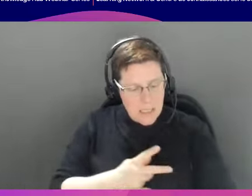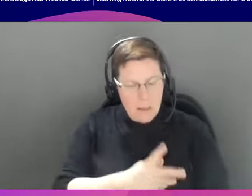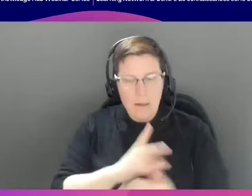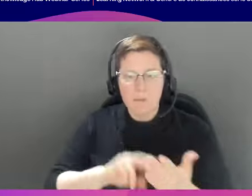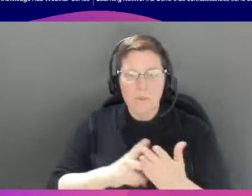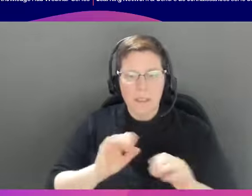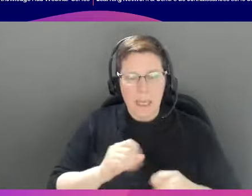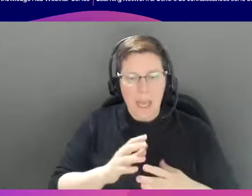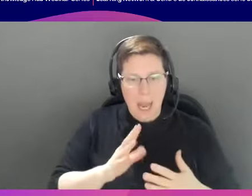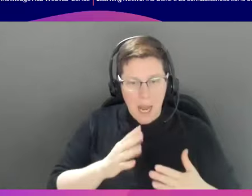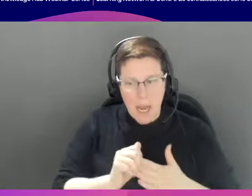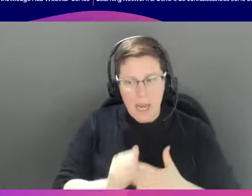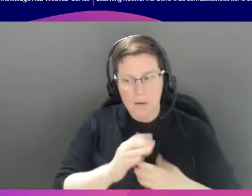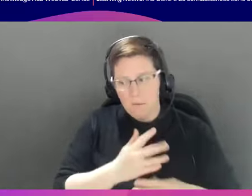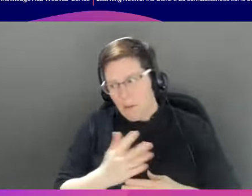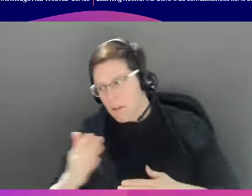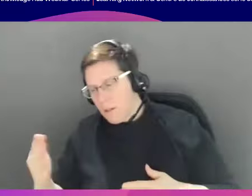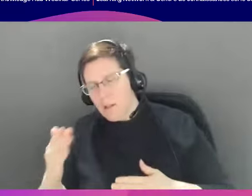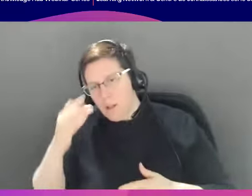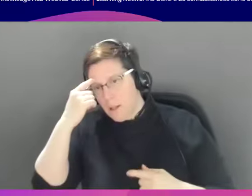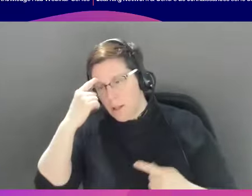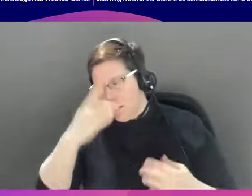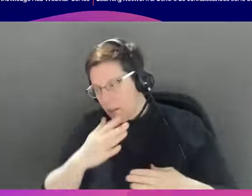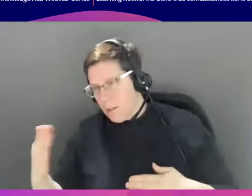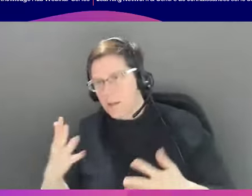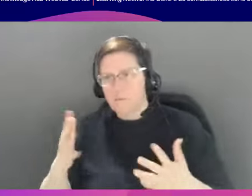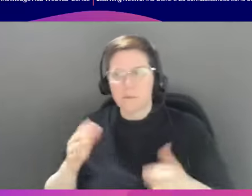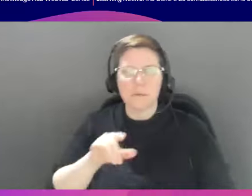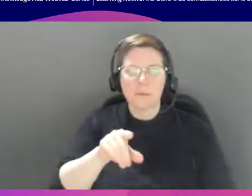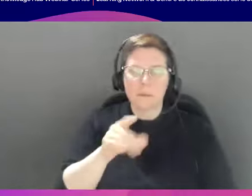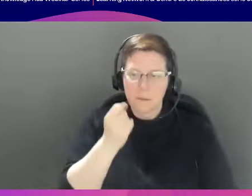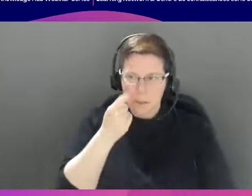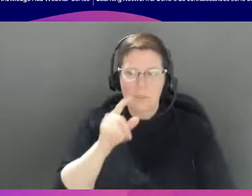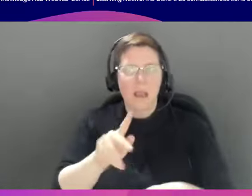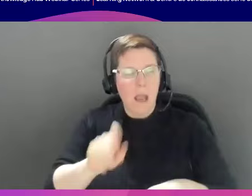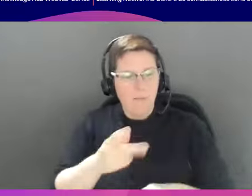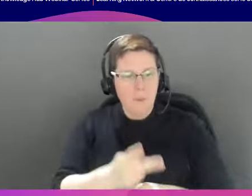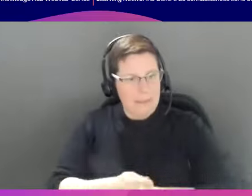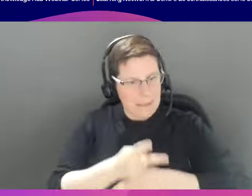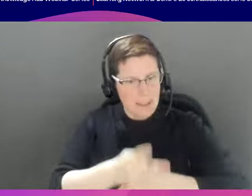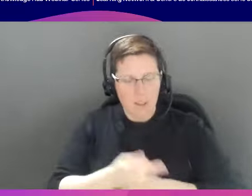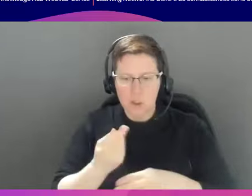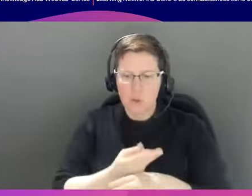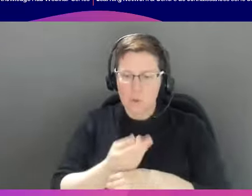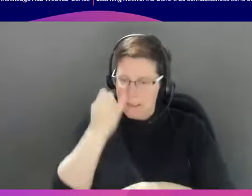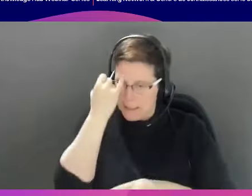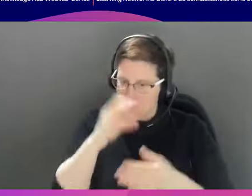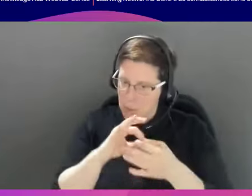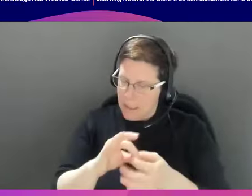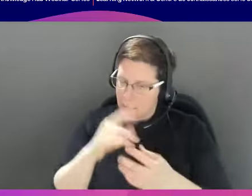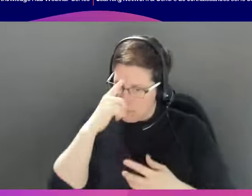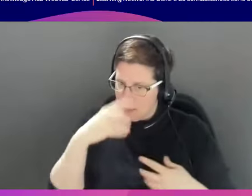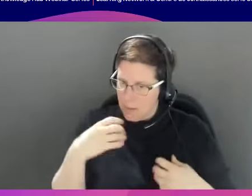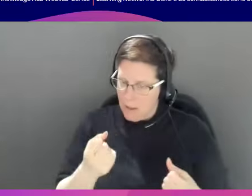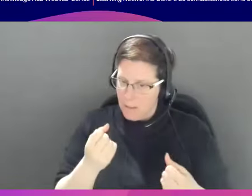extremism and radicalization. However, there needs to be a great amount of care in using these ideas on mental health, and